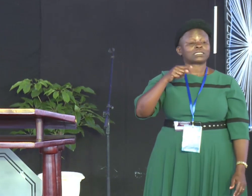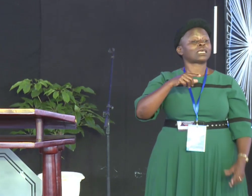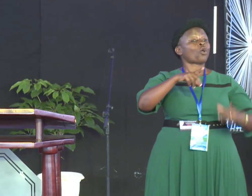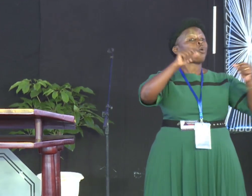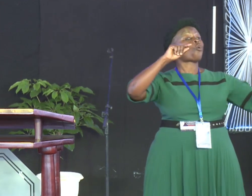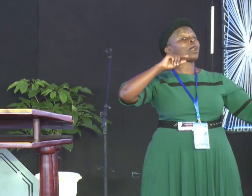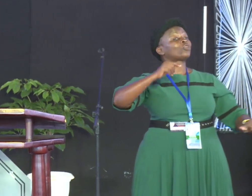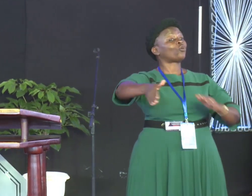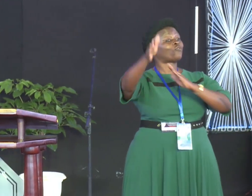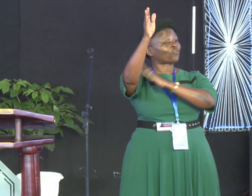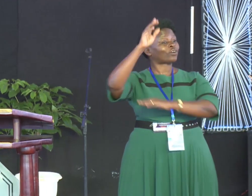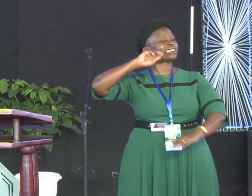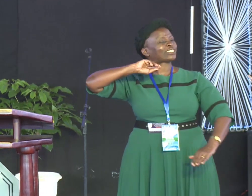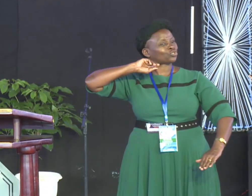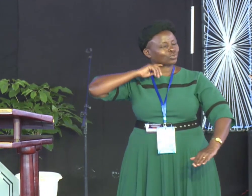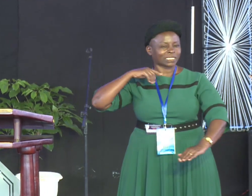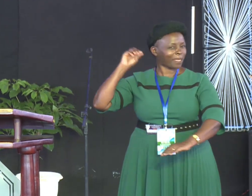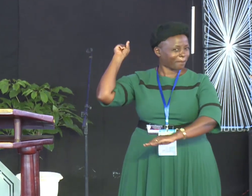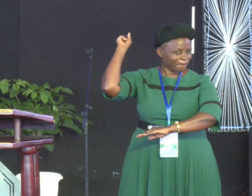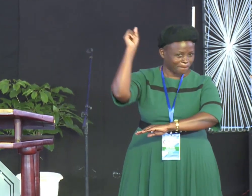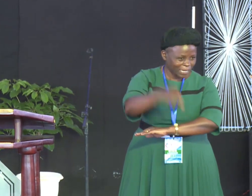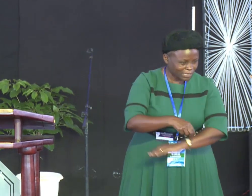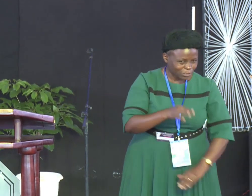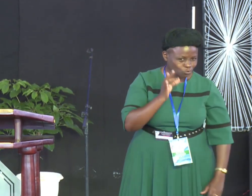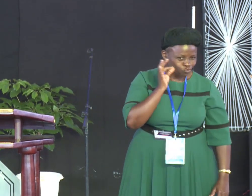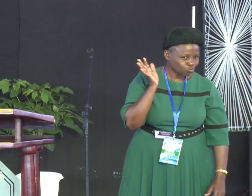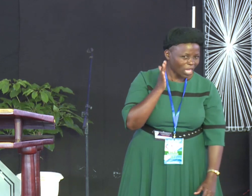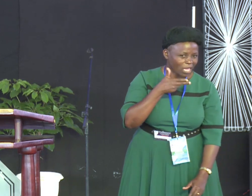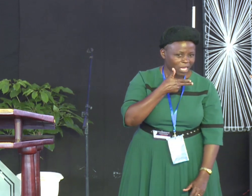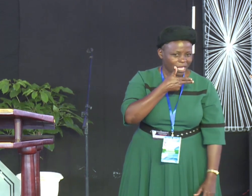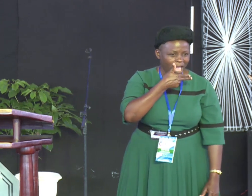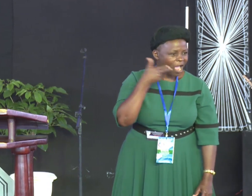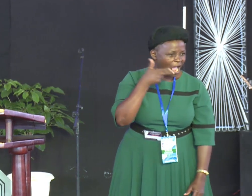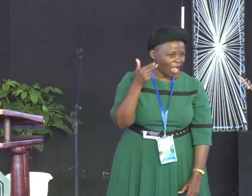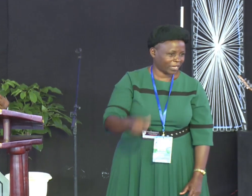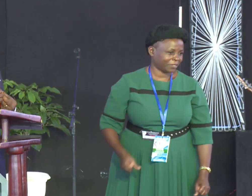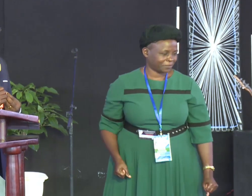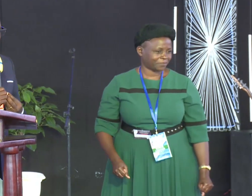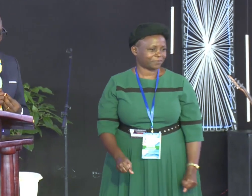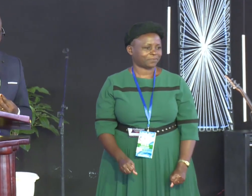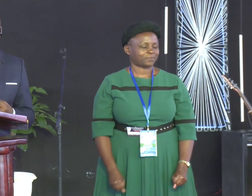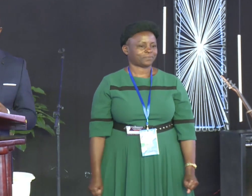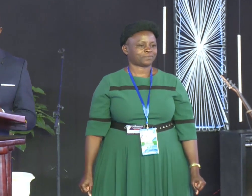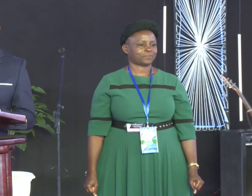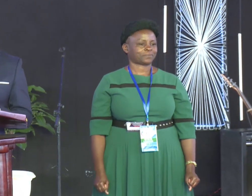writer says that the word of God. Chisinga mbisi gwenjuki okuwoma mukamwa kaffe. Is sweeter than honey to my mouth.